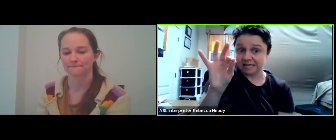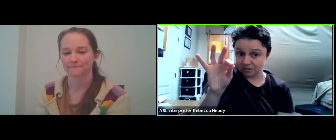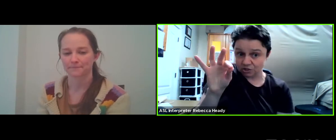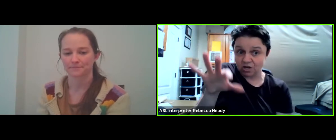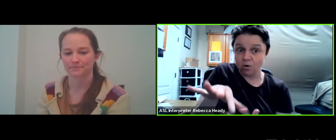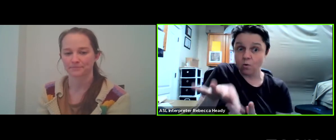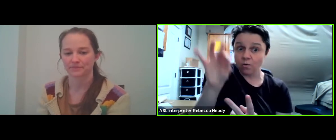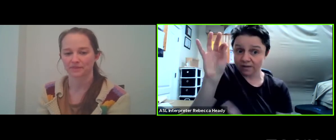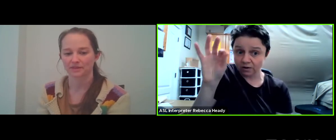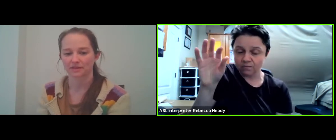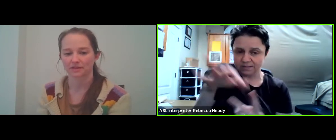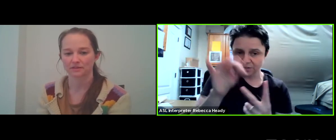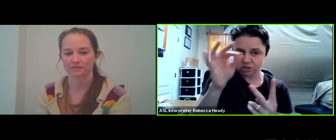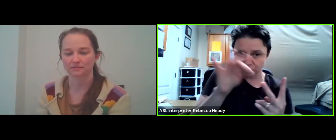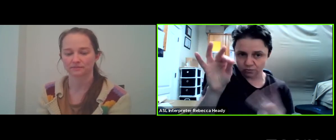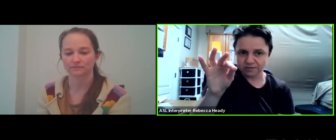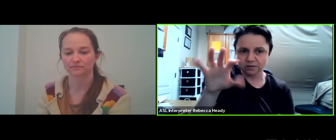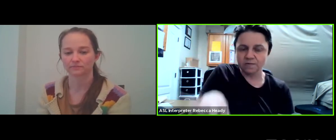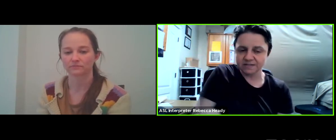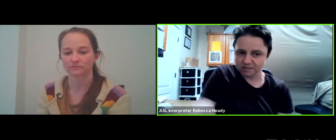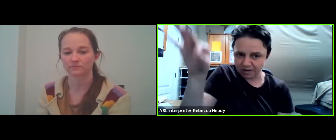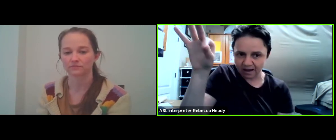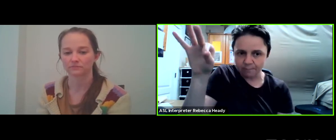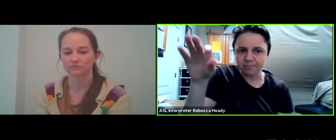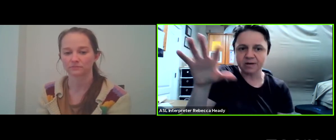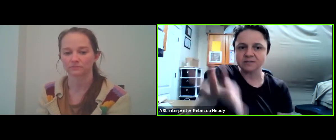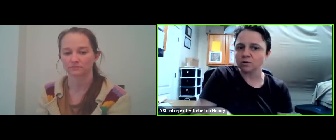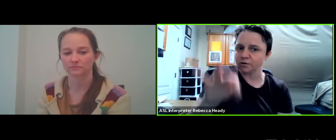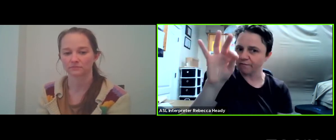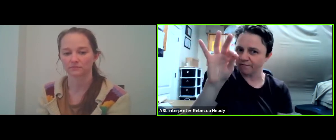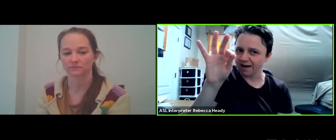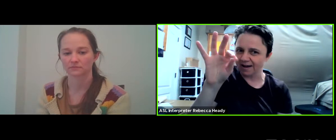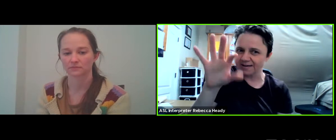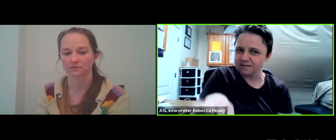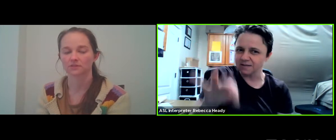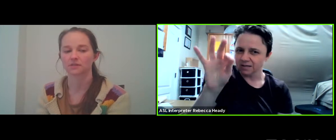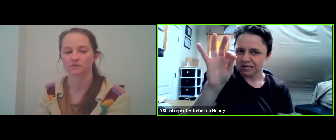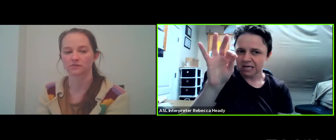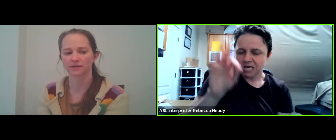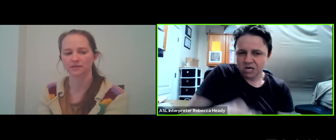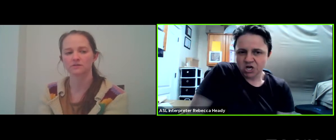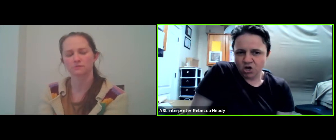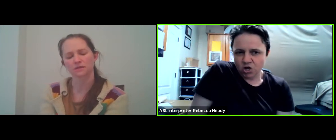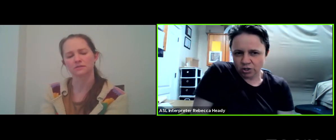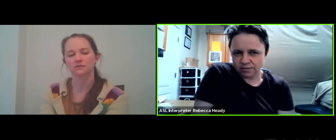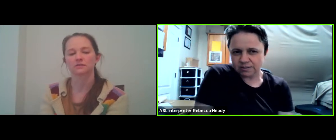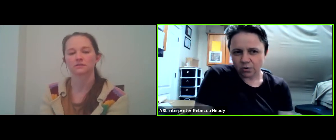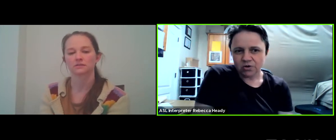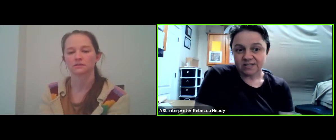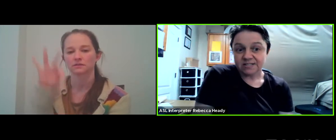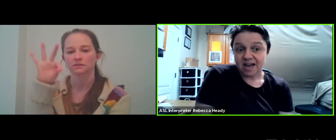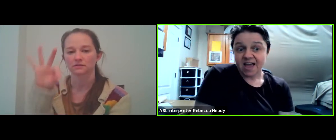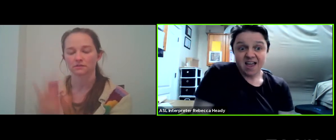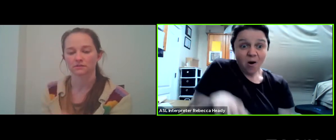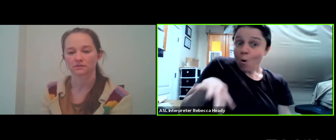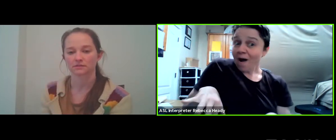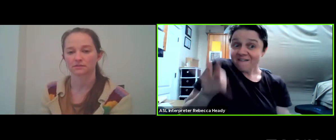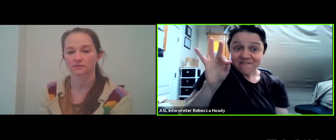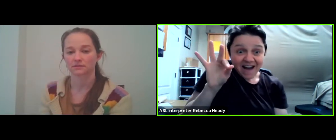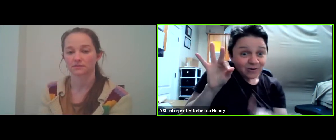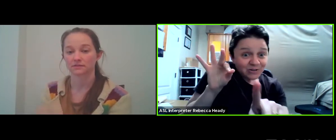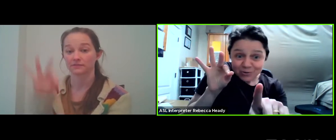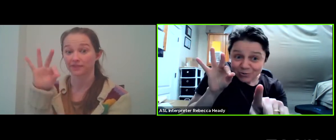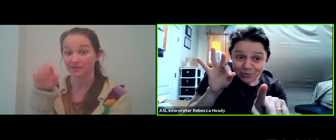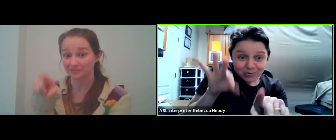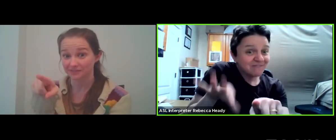to teach that, this is choose, and this is pick up, but it's also find. It's also find. Oh, okay. So you could say, oh,